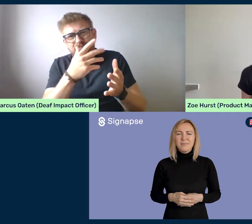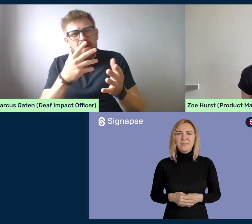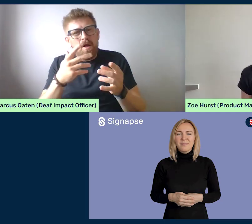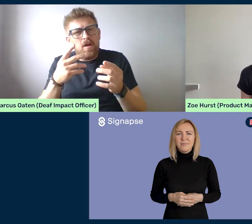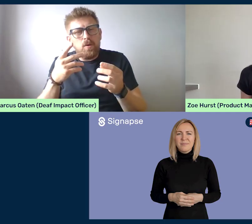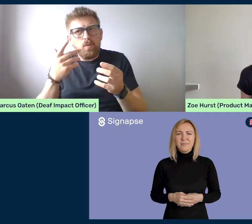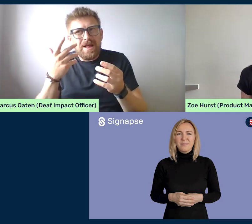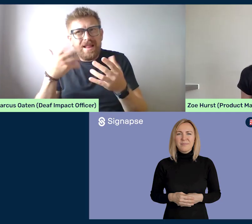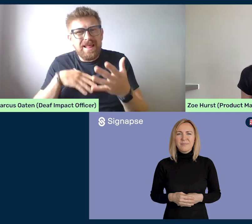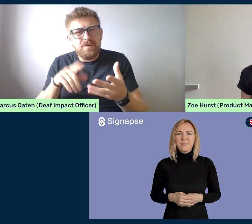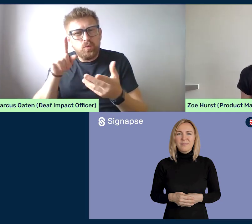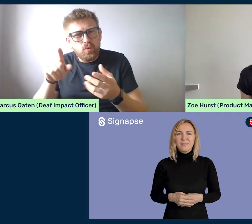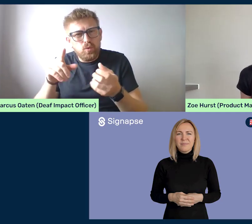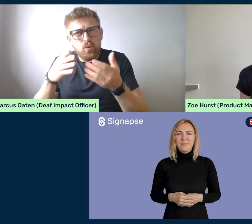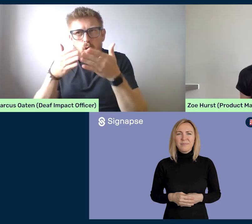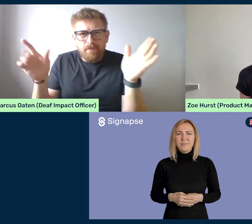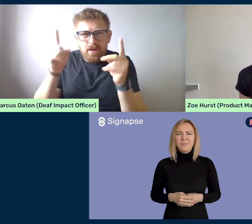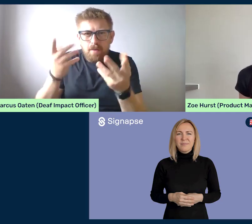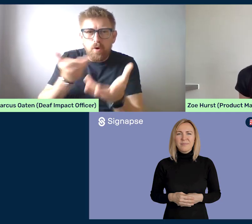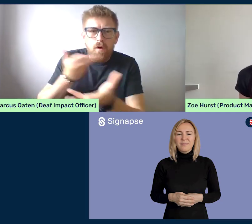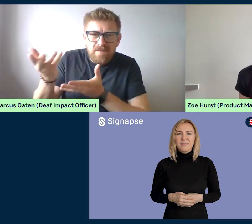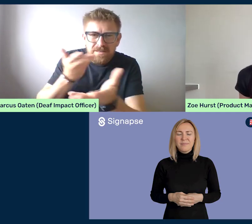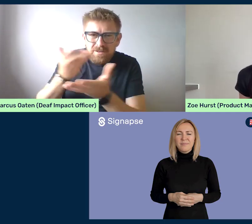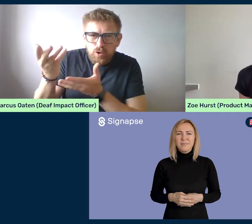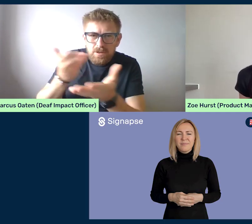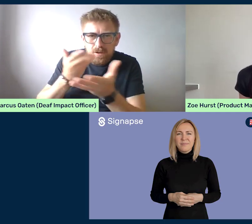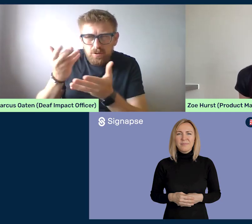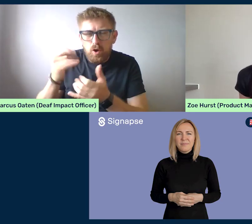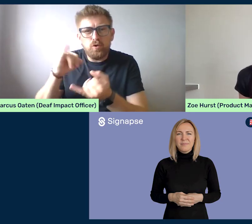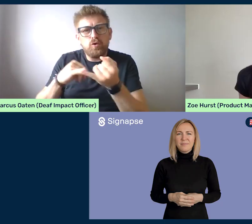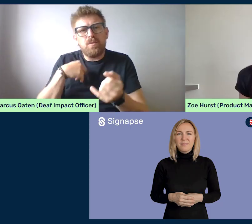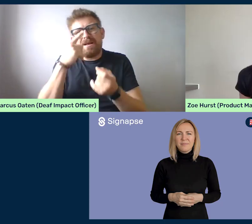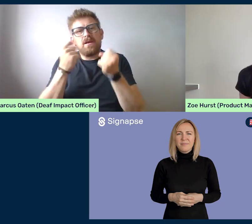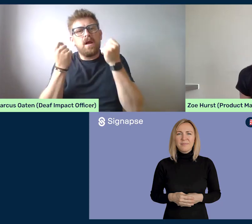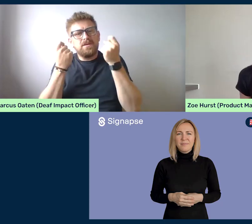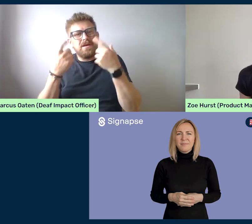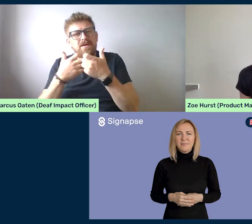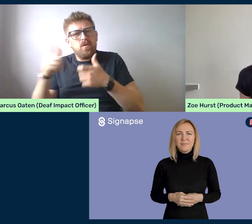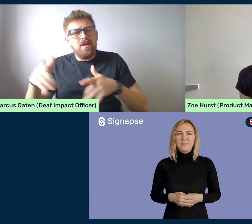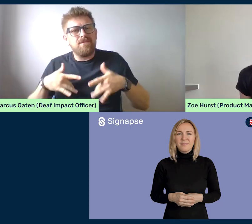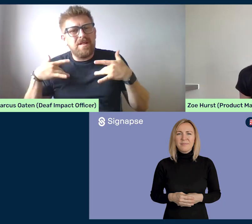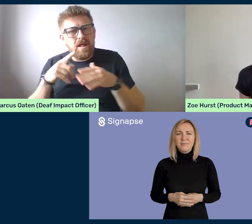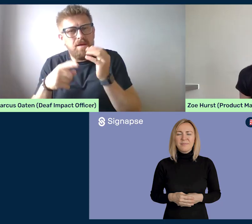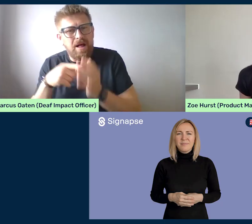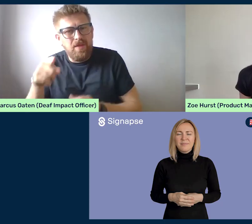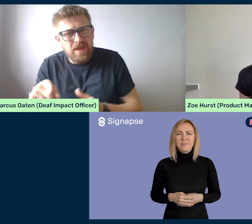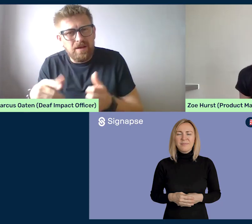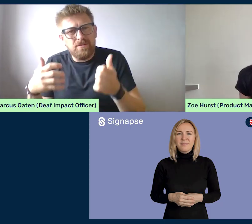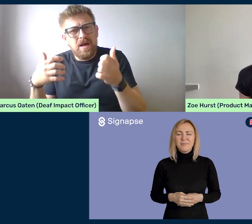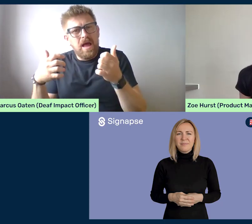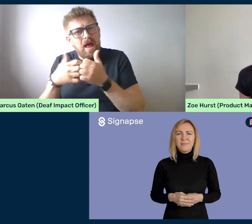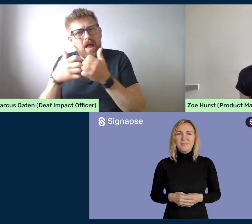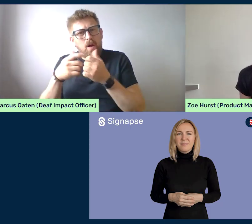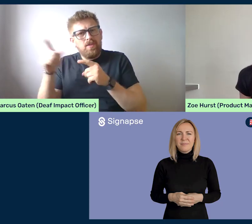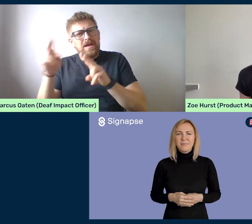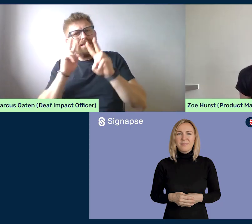whether it is a real person or not. That's something we are having open conversations about how that makes people feel